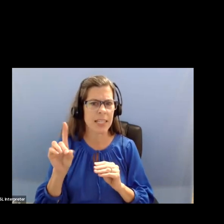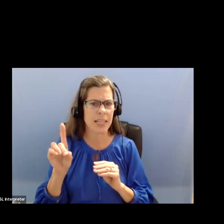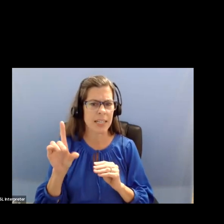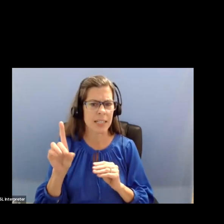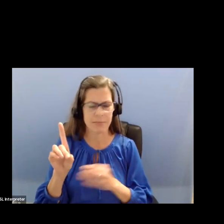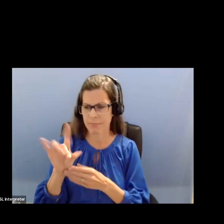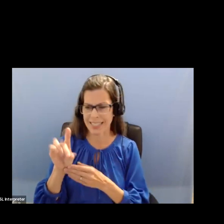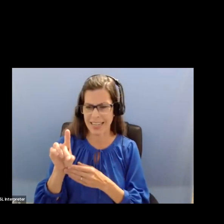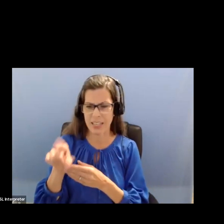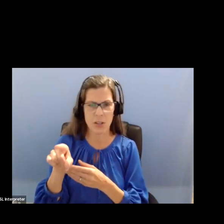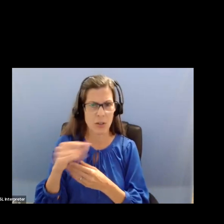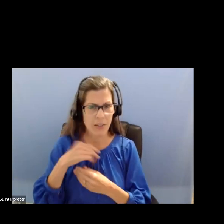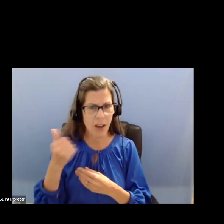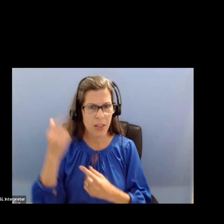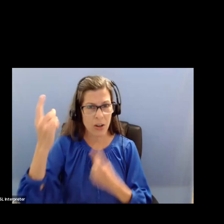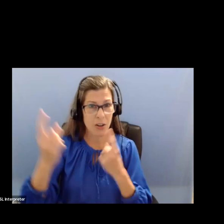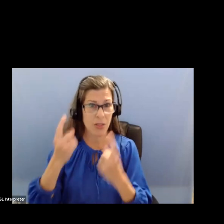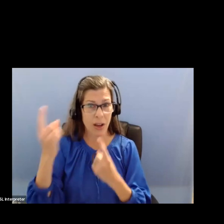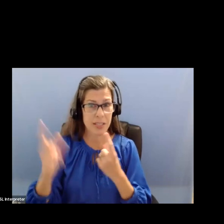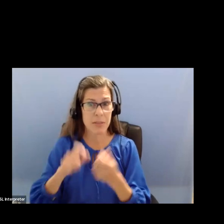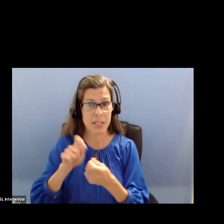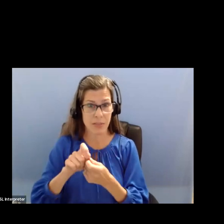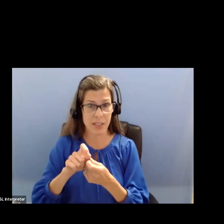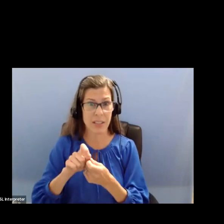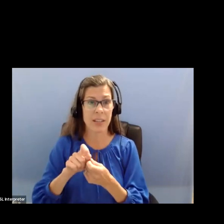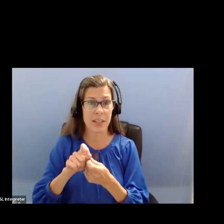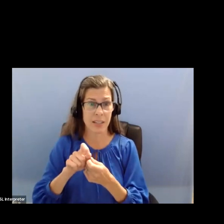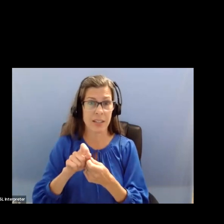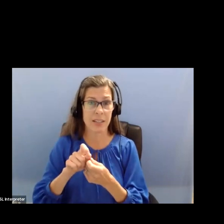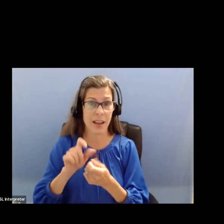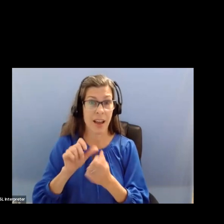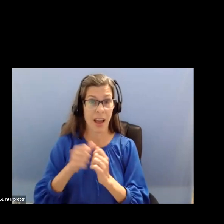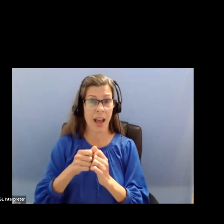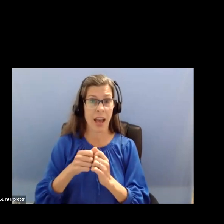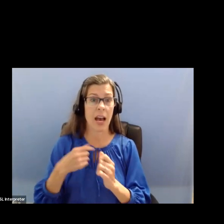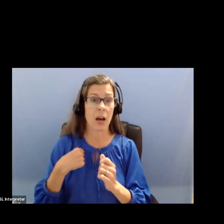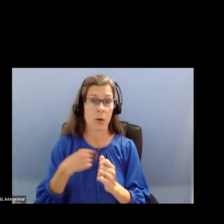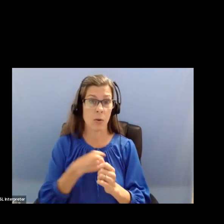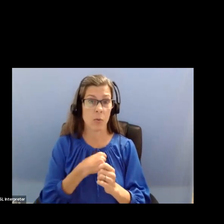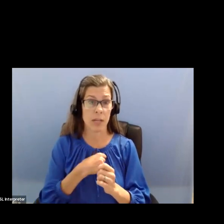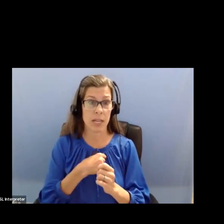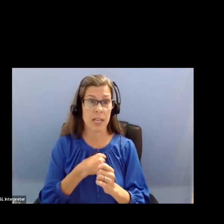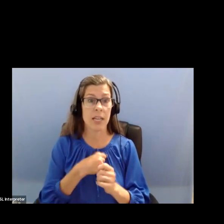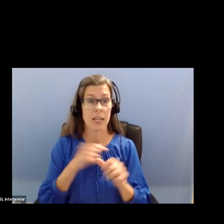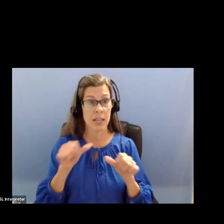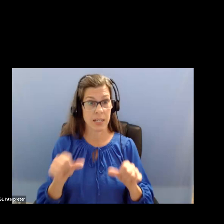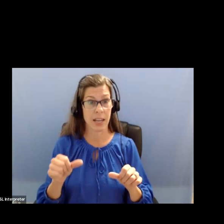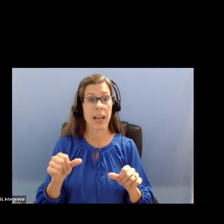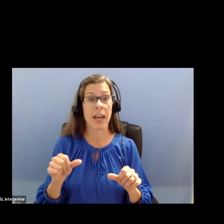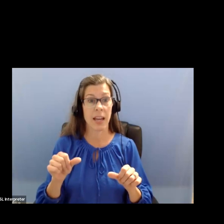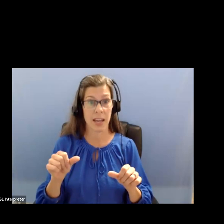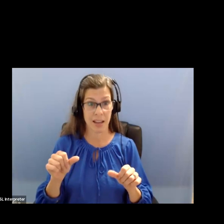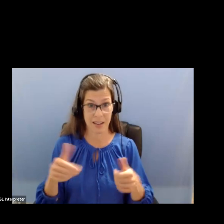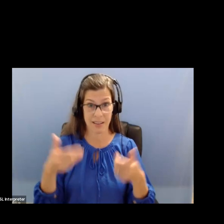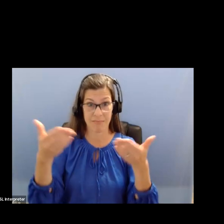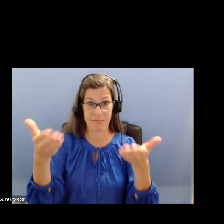other thoughts in particular on how we, I think this is a really important theme here, how we bring difficult conversations to the